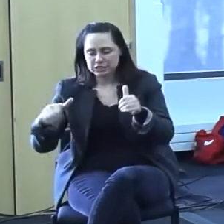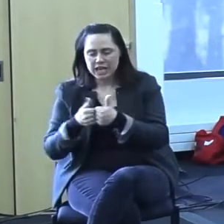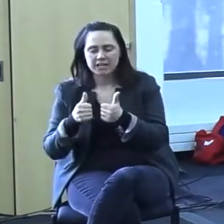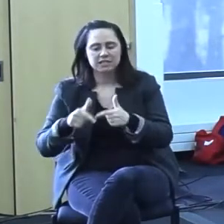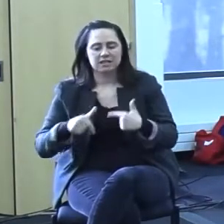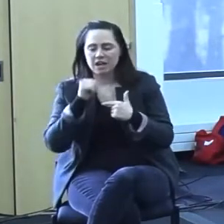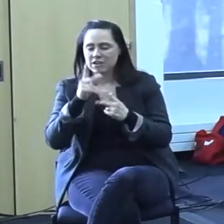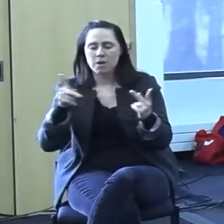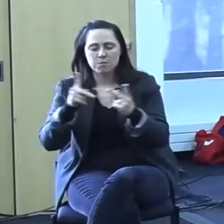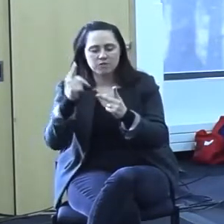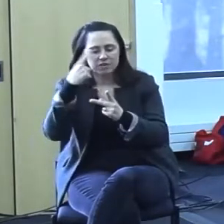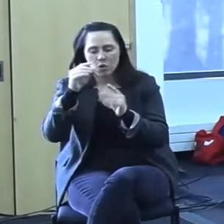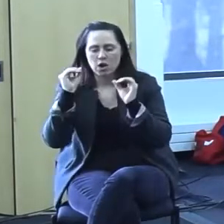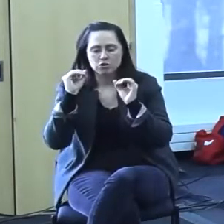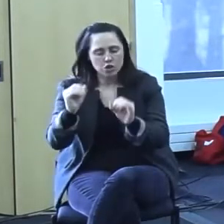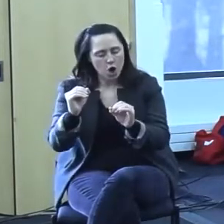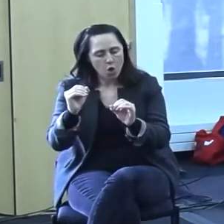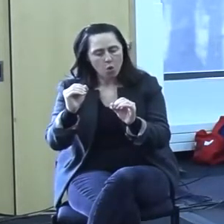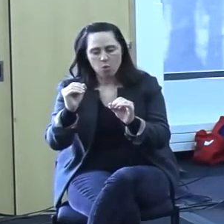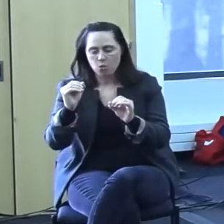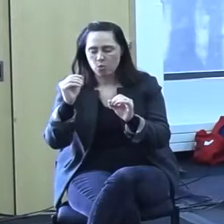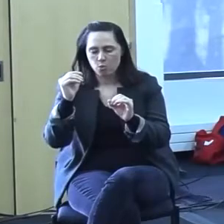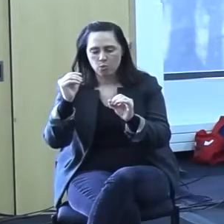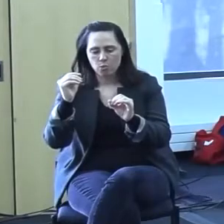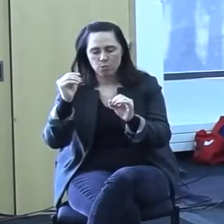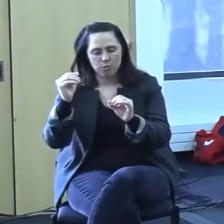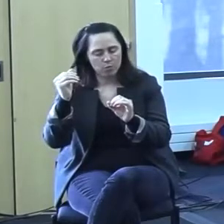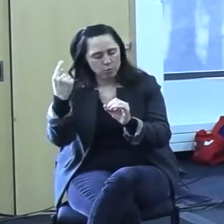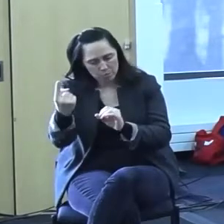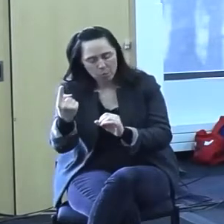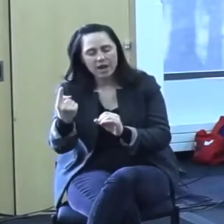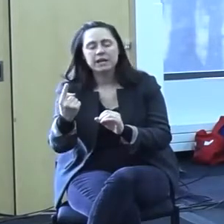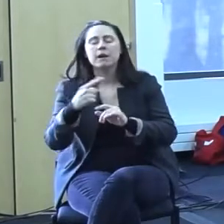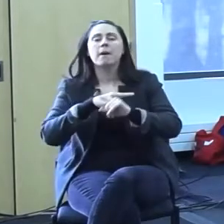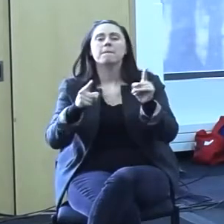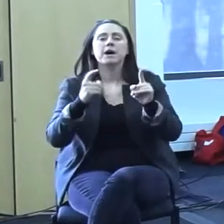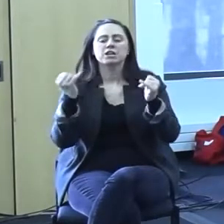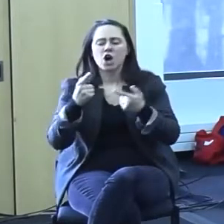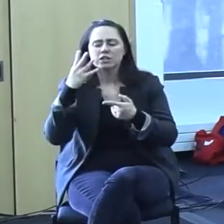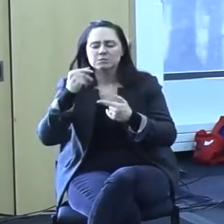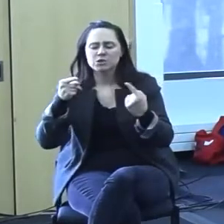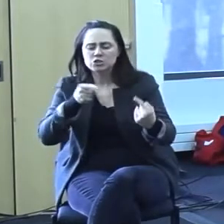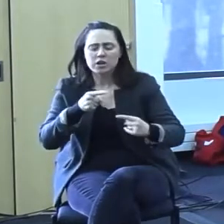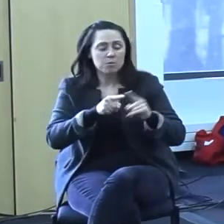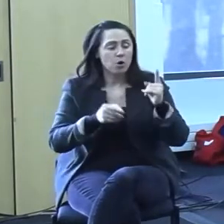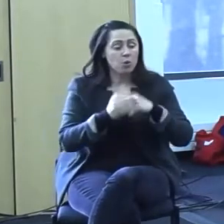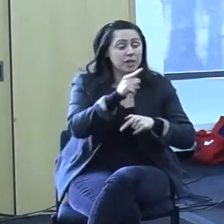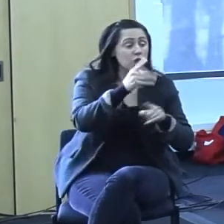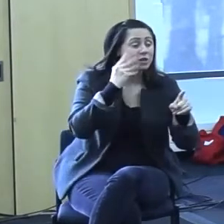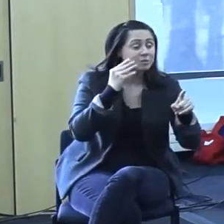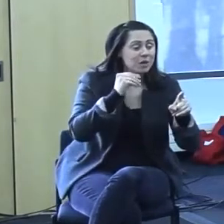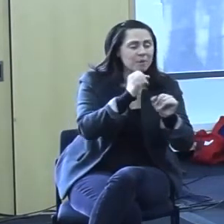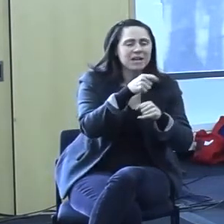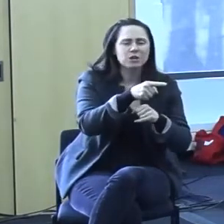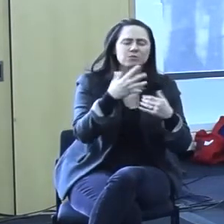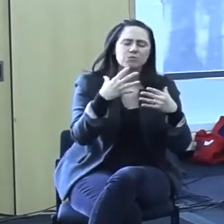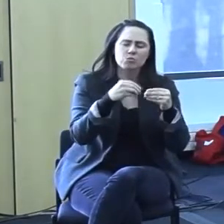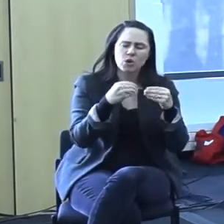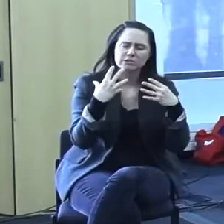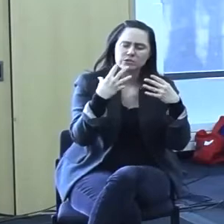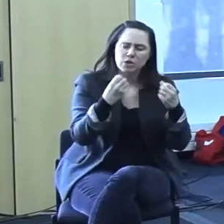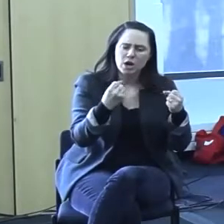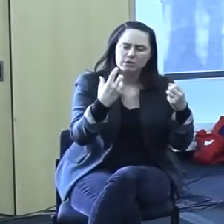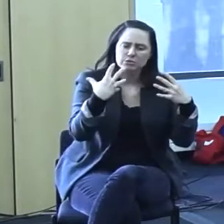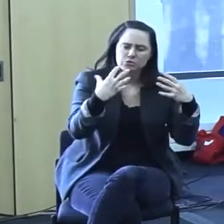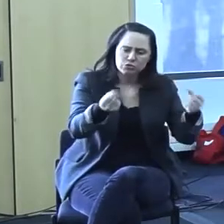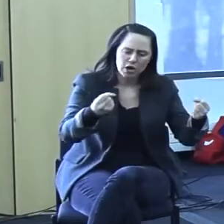everybody, for nobody. And we all go through struggles, but what you're going through is just making you stronger and stronger and